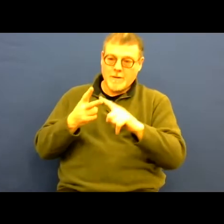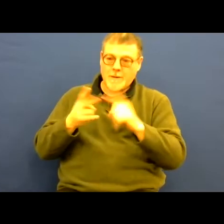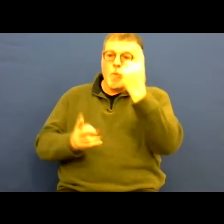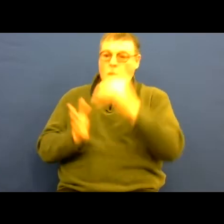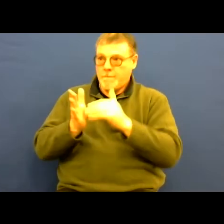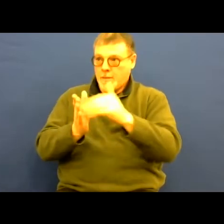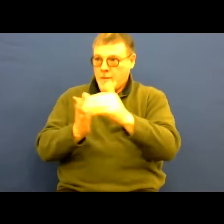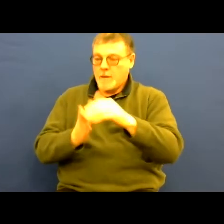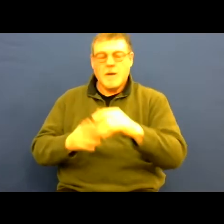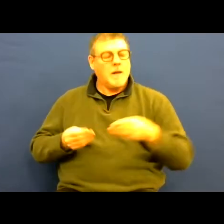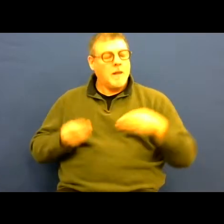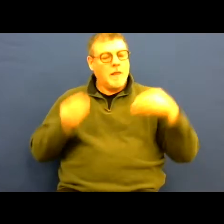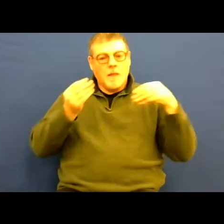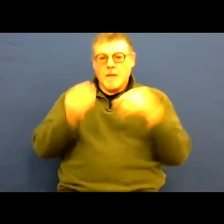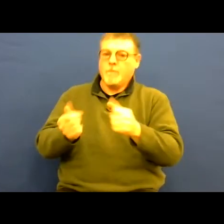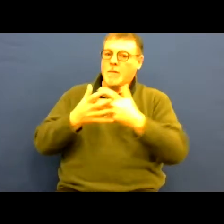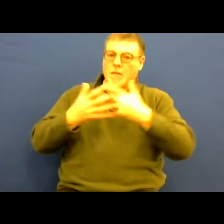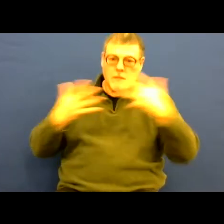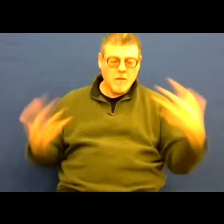spending a ton of money.